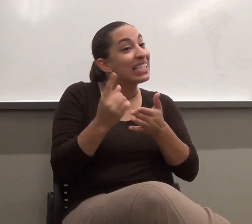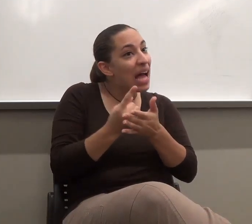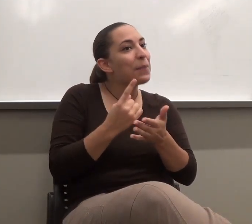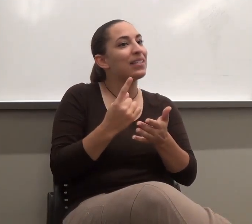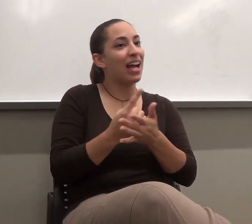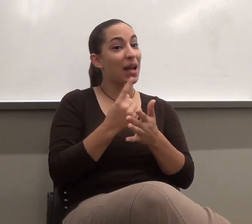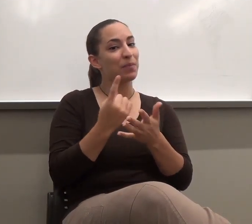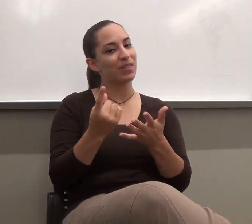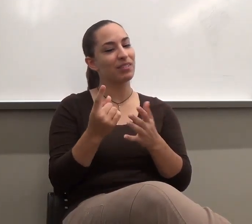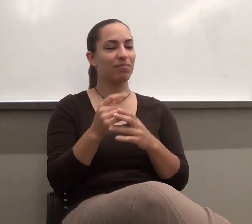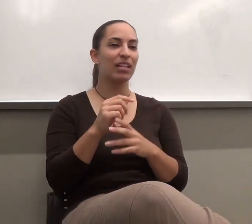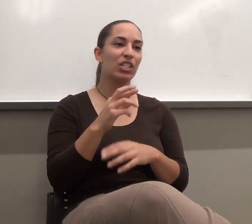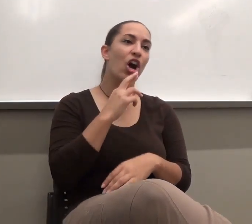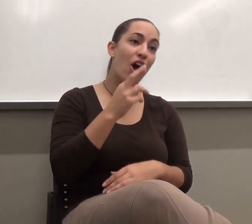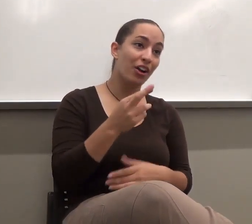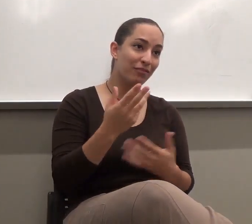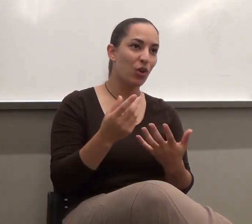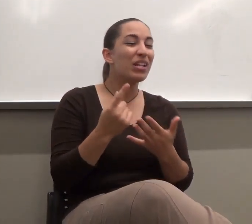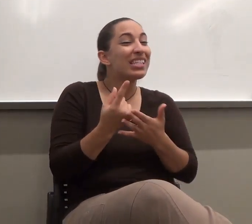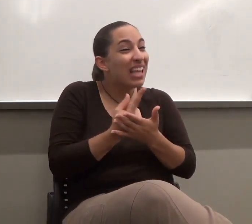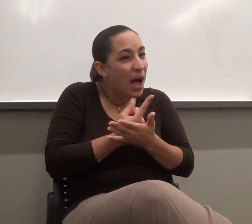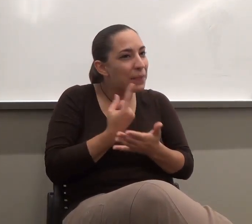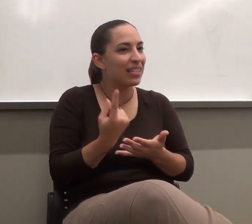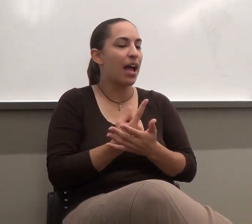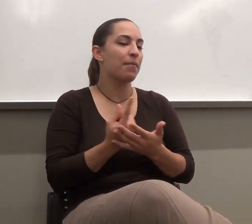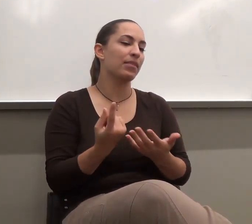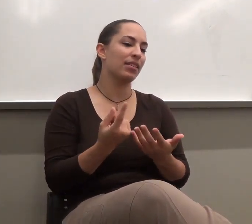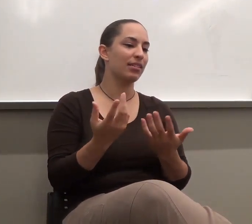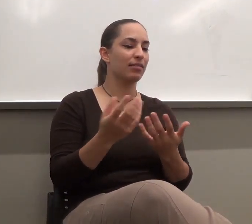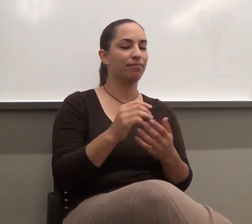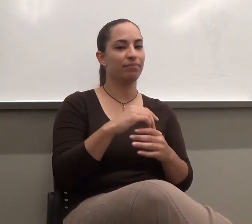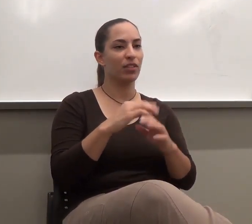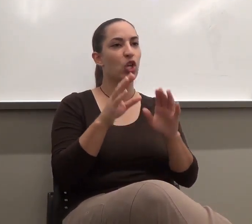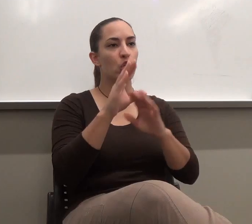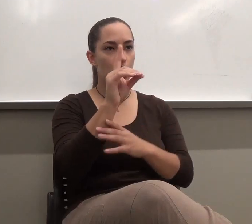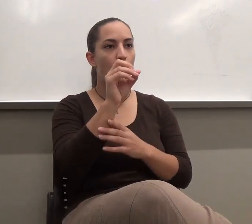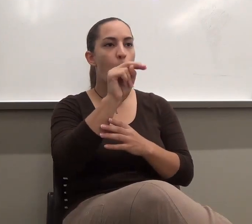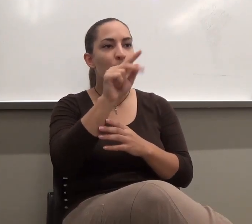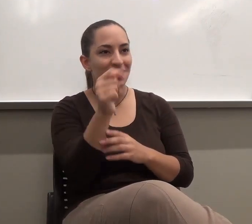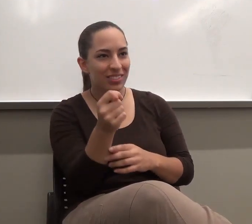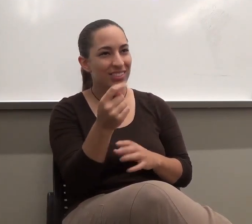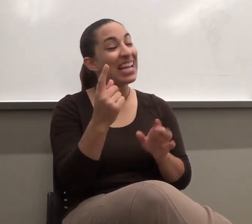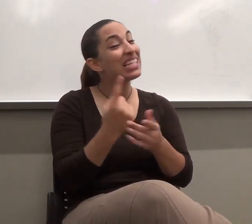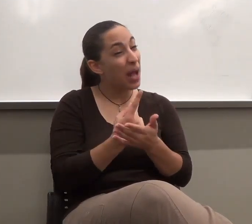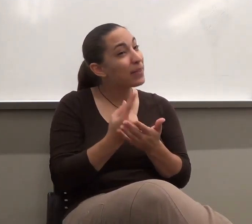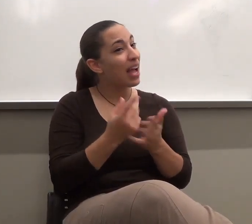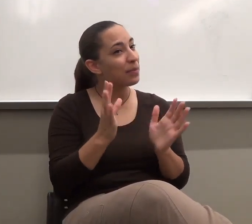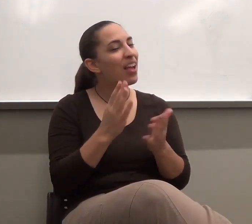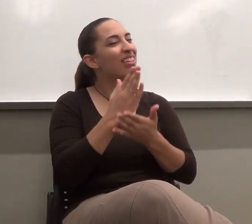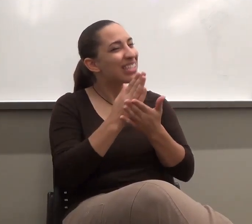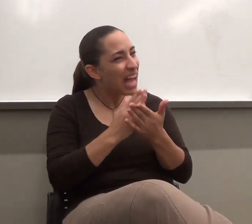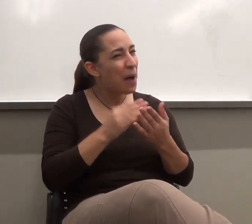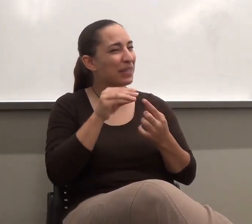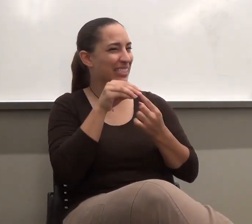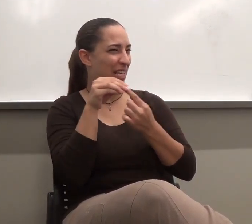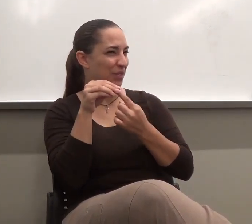say I'm never going to treat a collective noun as plural. But you see why we needed this in order for me to answer